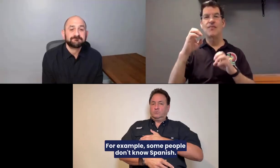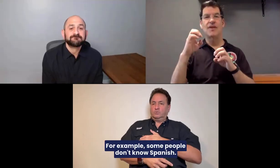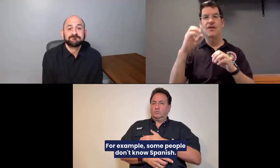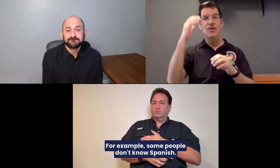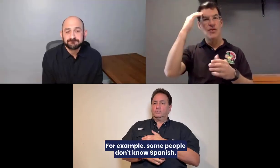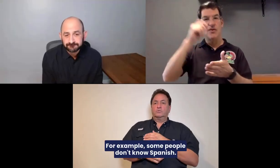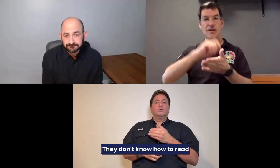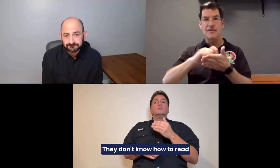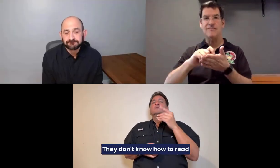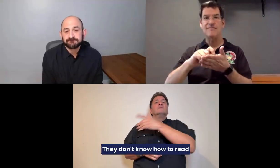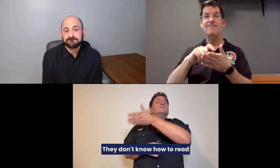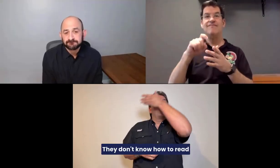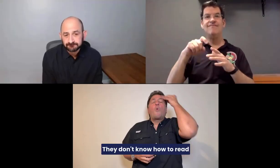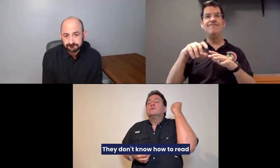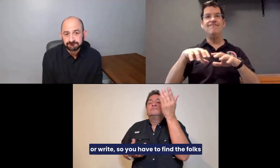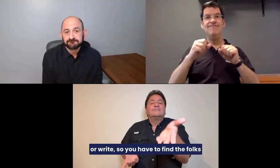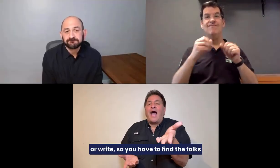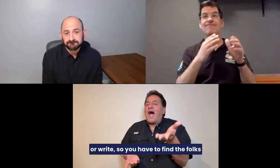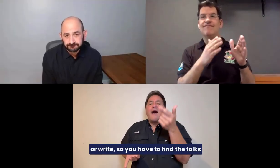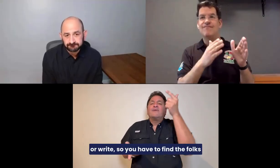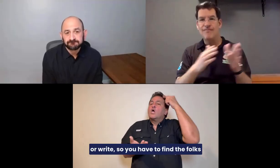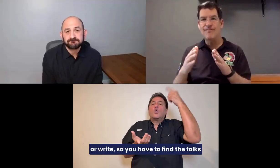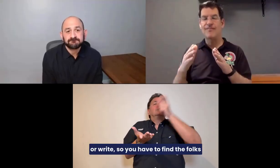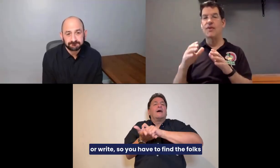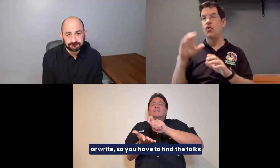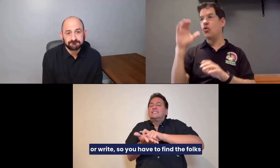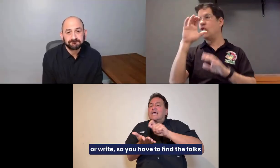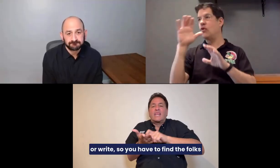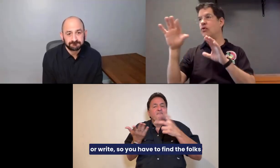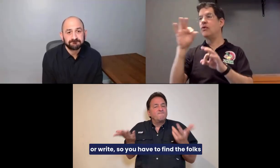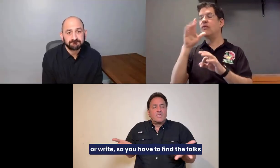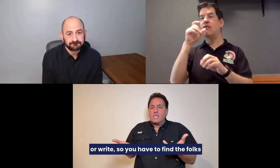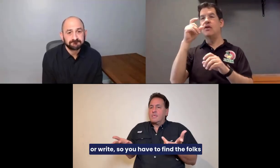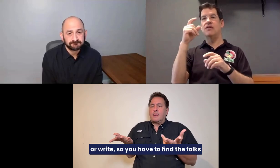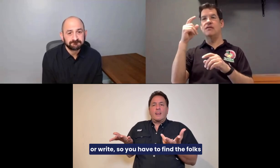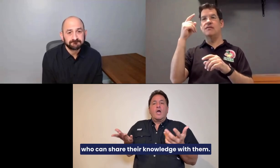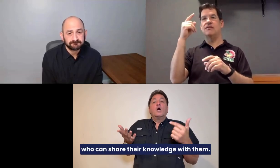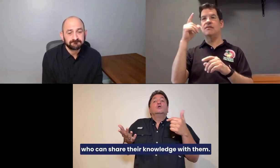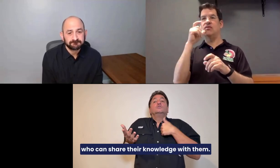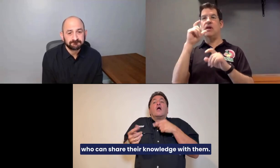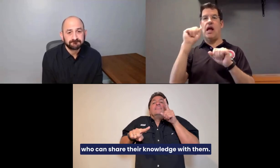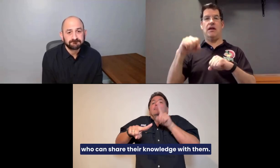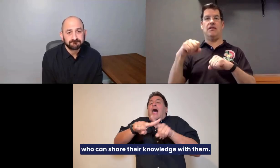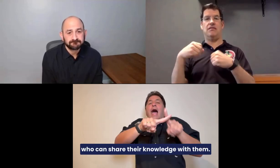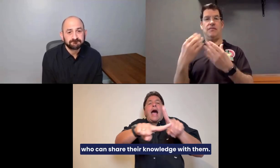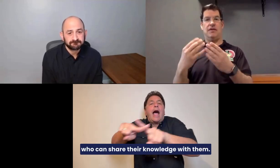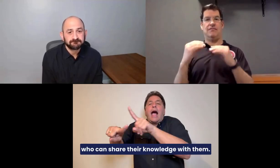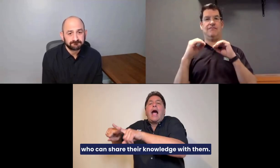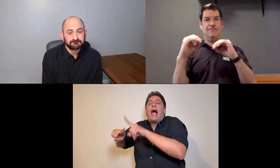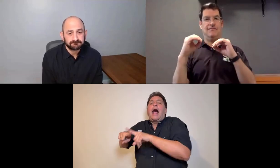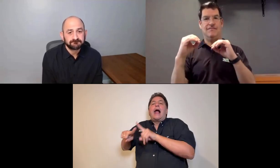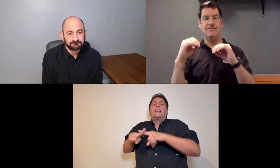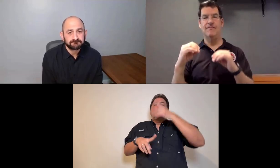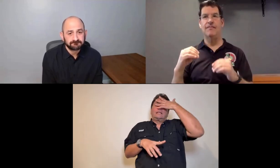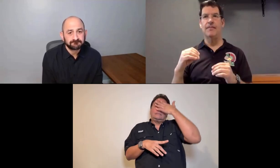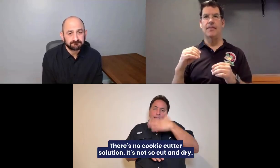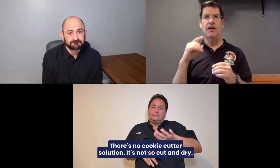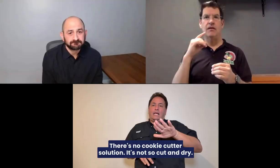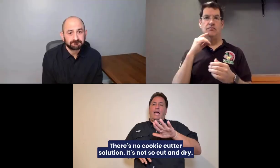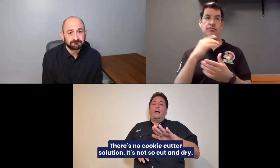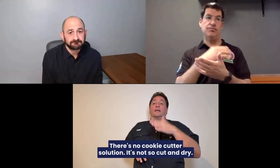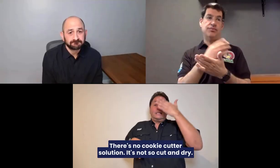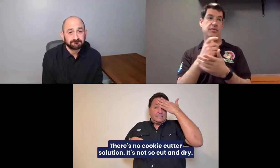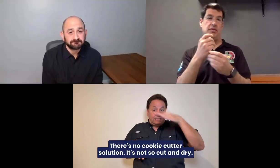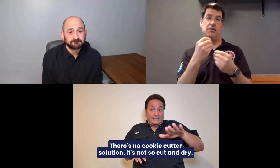know Spanish. They don't know how to read or write. So you have to find the folks who can share their knowledge with them.